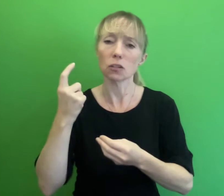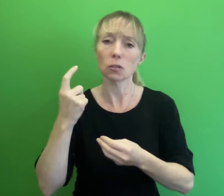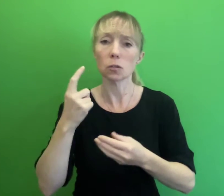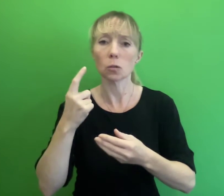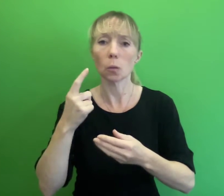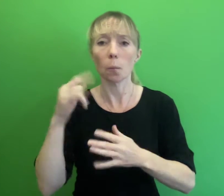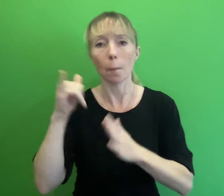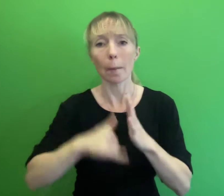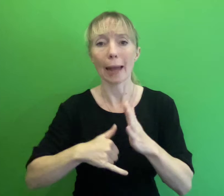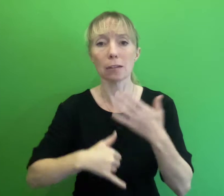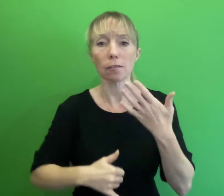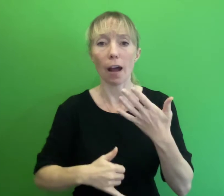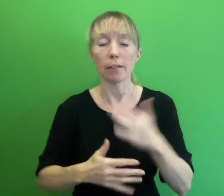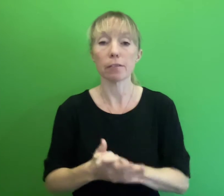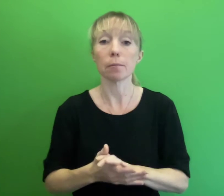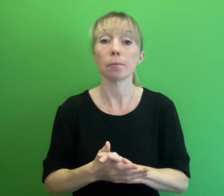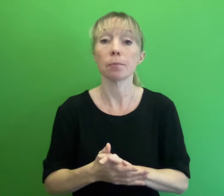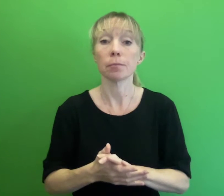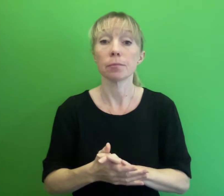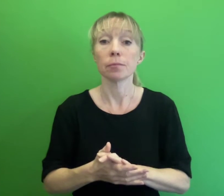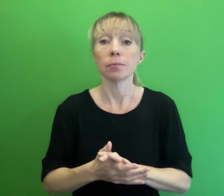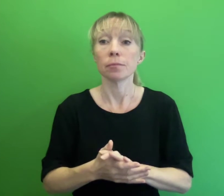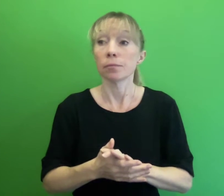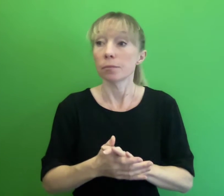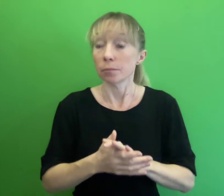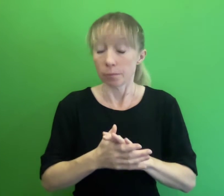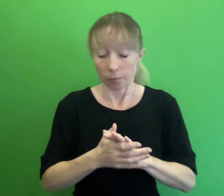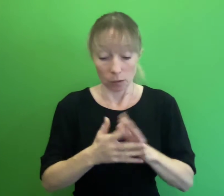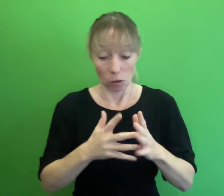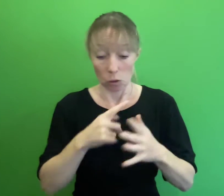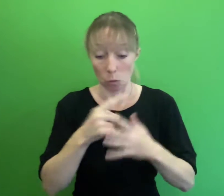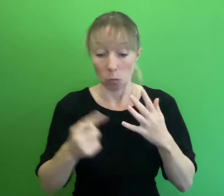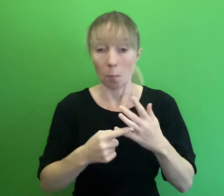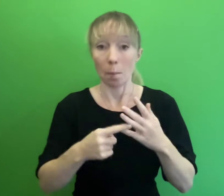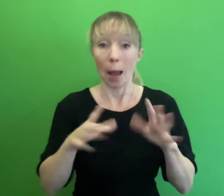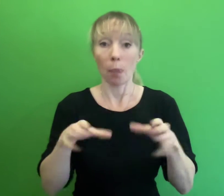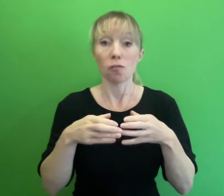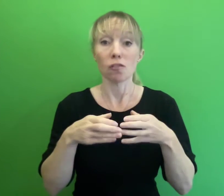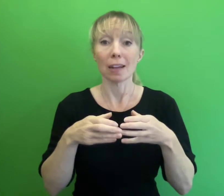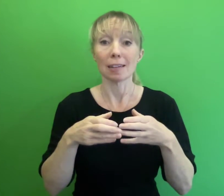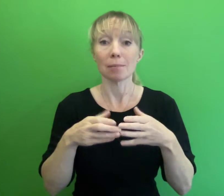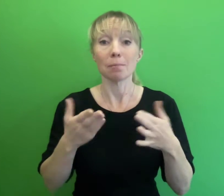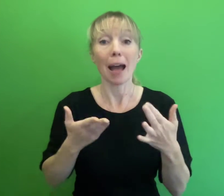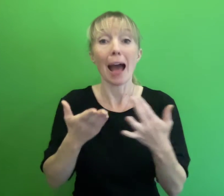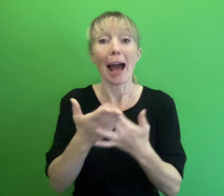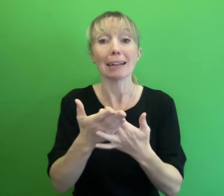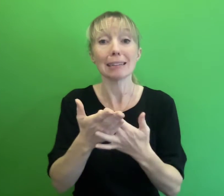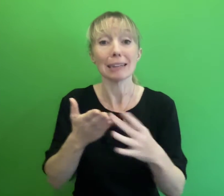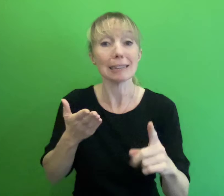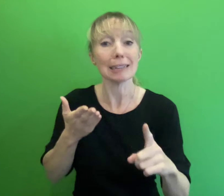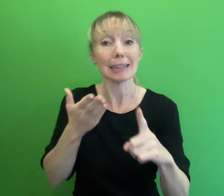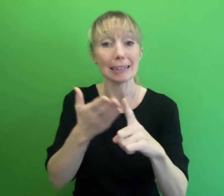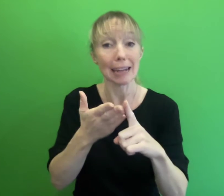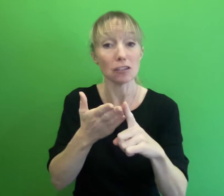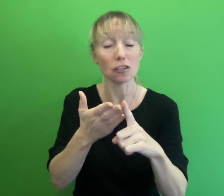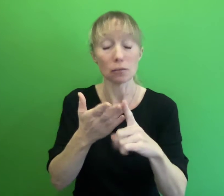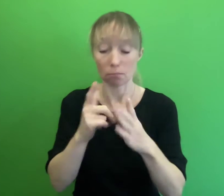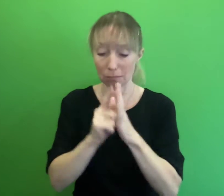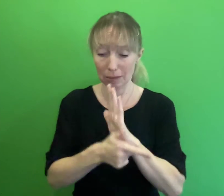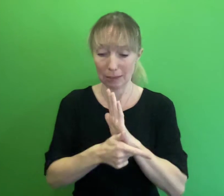About the retreat. Access is an intention. As a disabled person, I realise that no space could